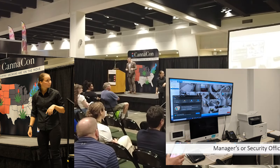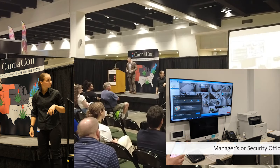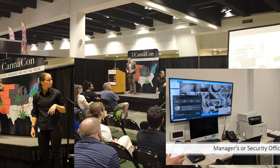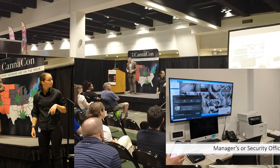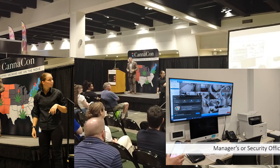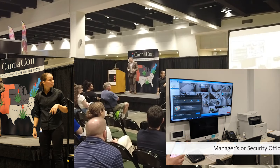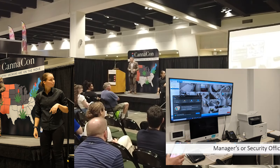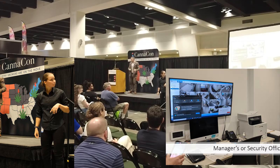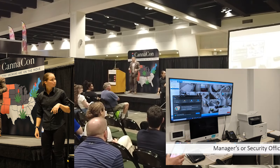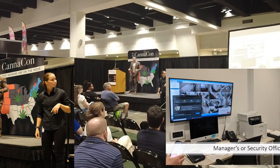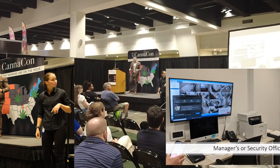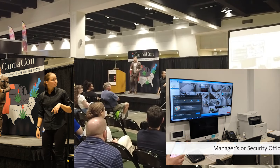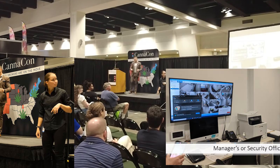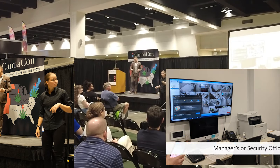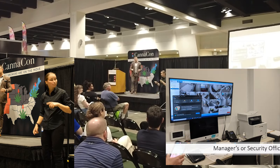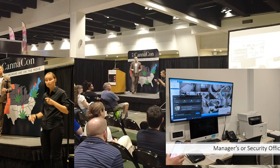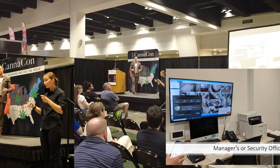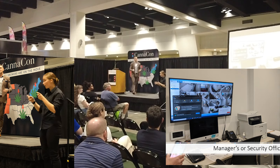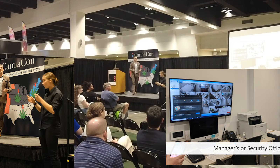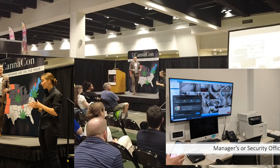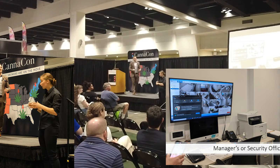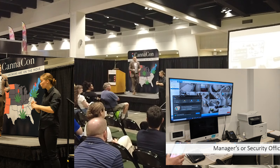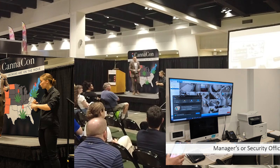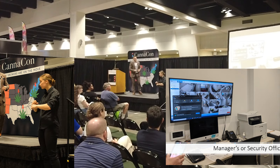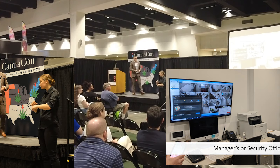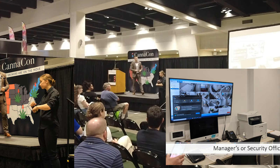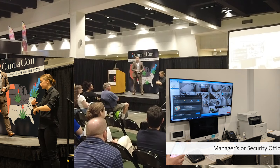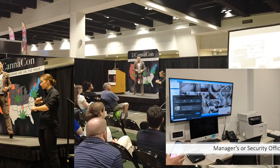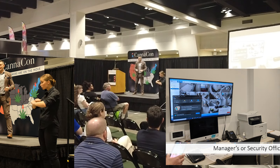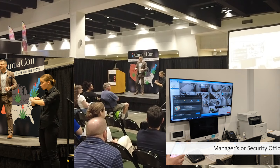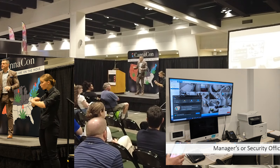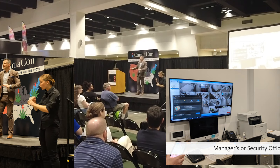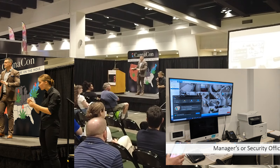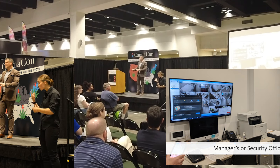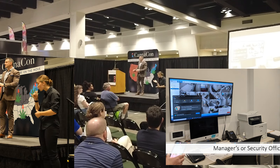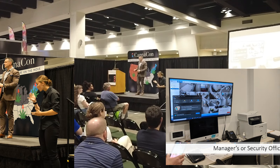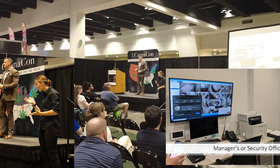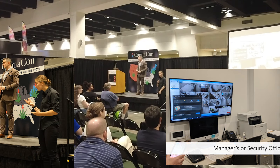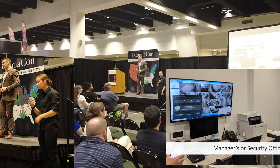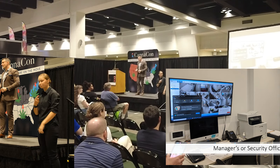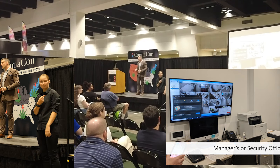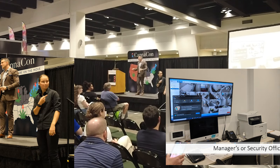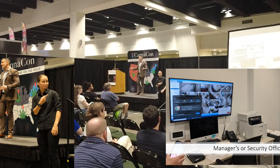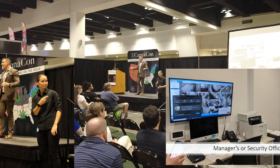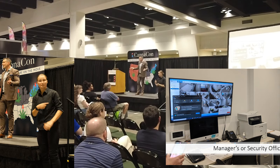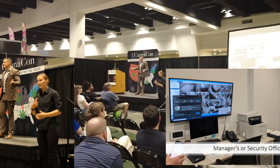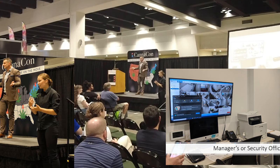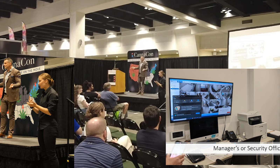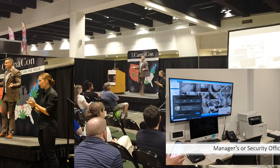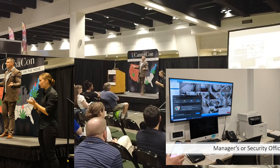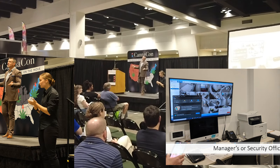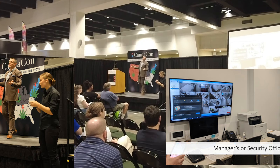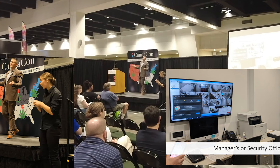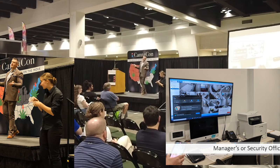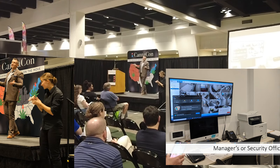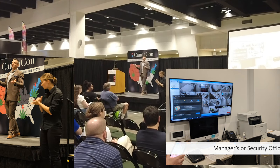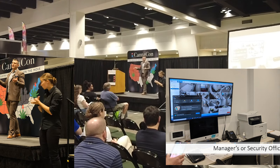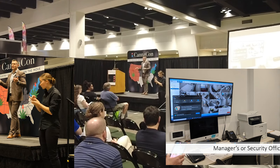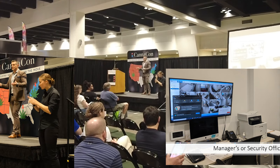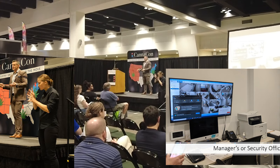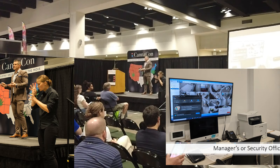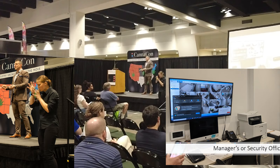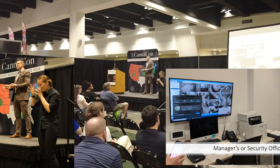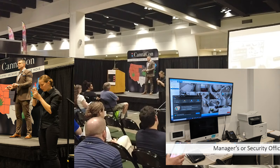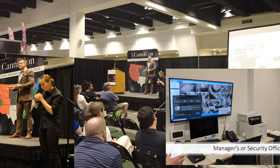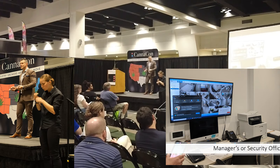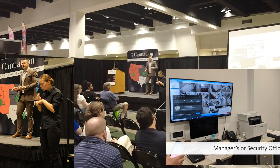And a great example of what a manager's or security office could look like. Sometimes in tight spaces, and we see this a lot in Manhattan, is you gotta be very creative about the